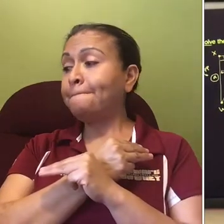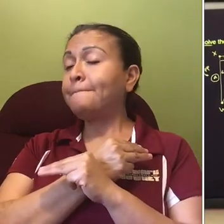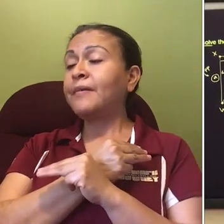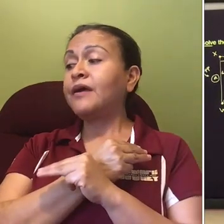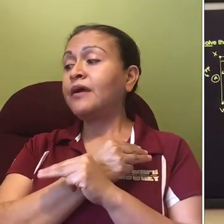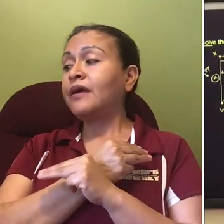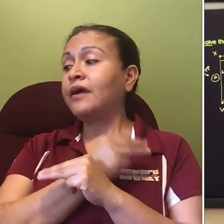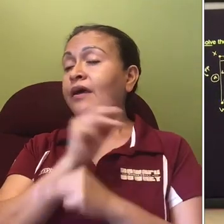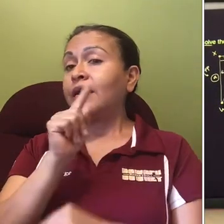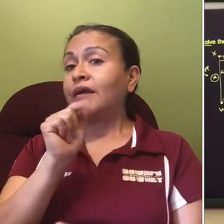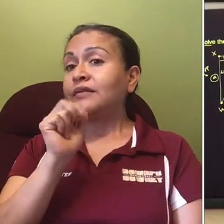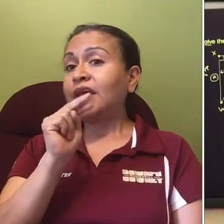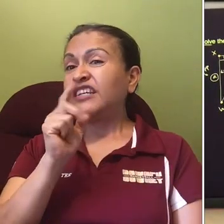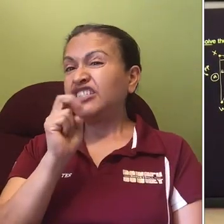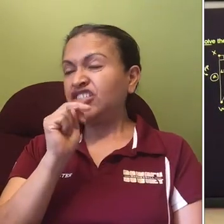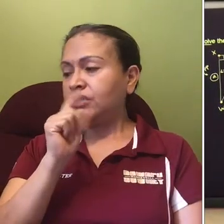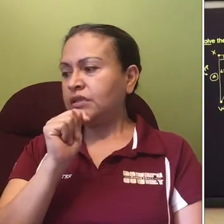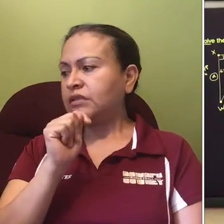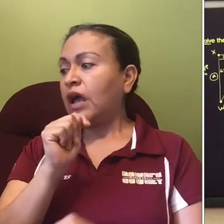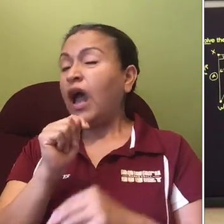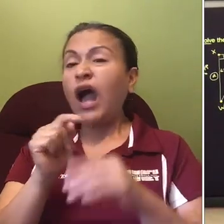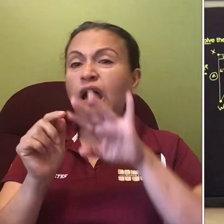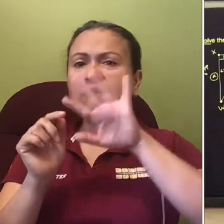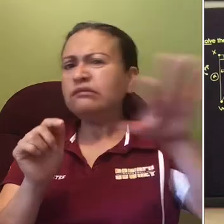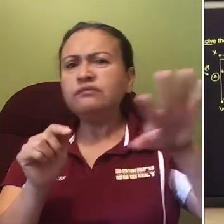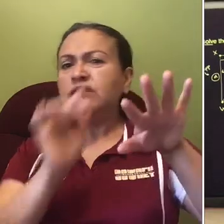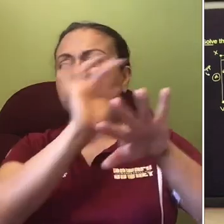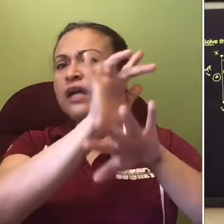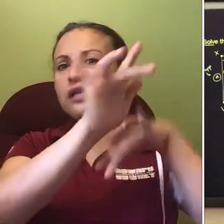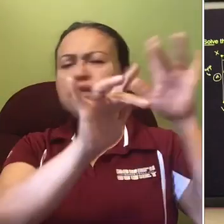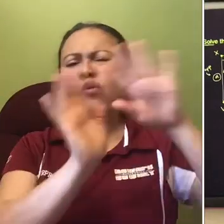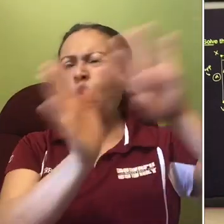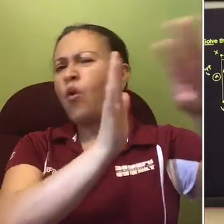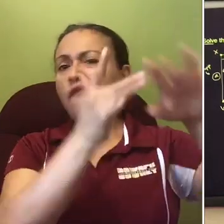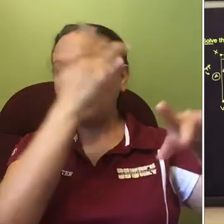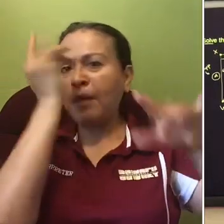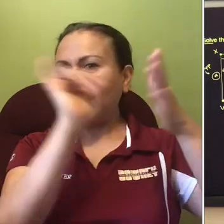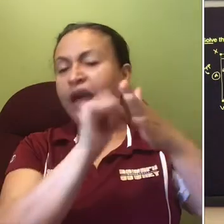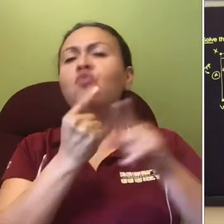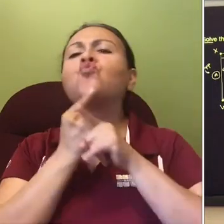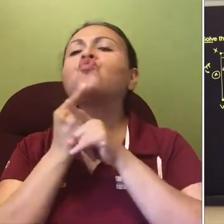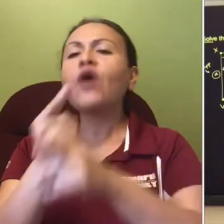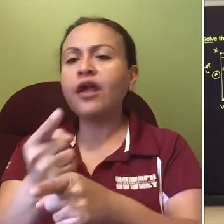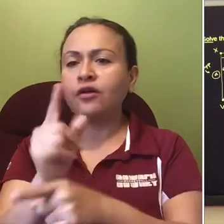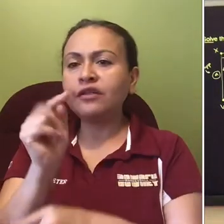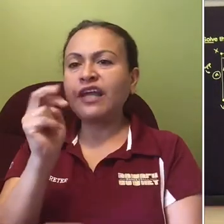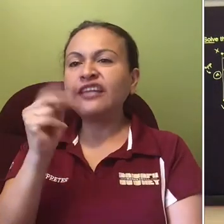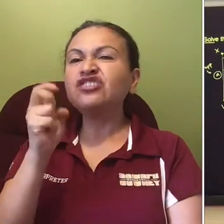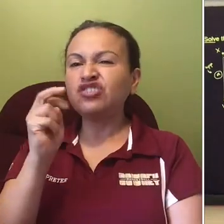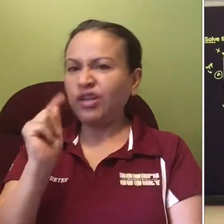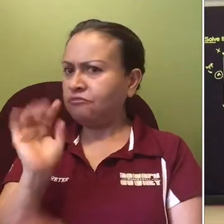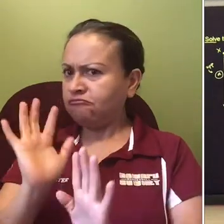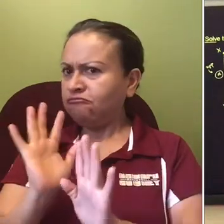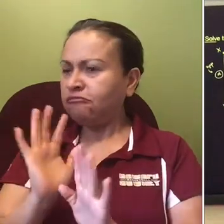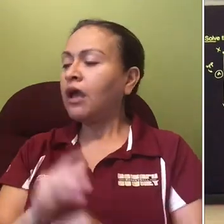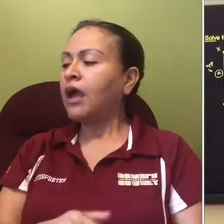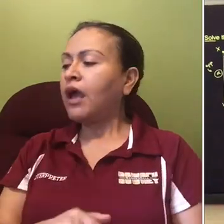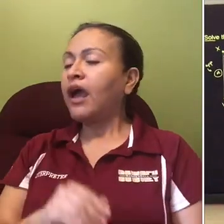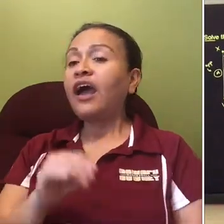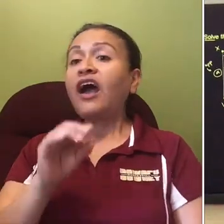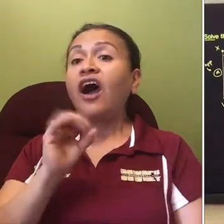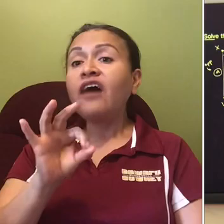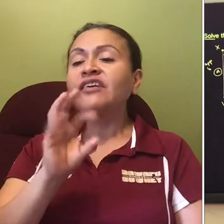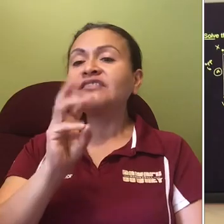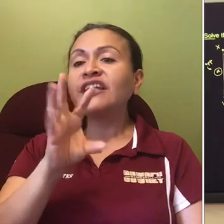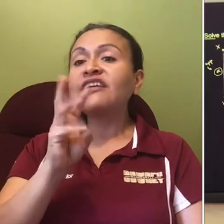the tangent, no, I didn't need to press that second right over there, just the regular tangent of 65